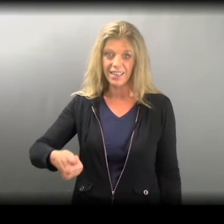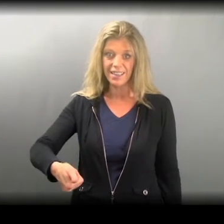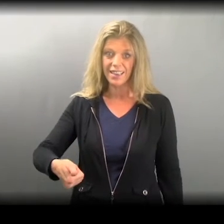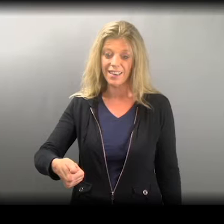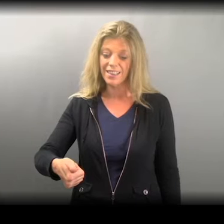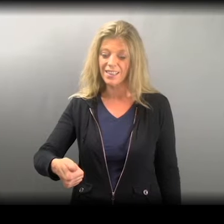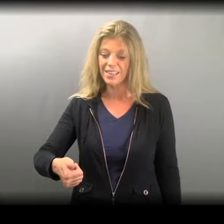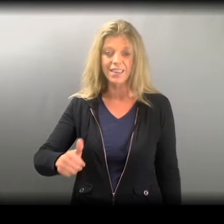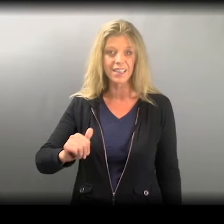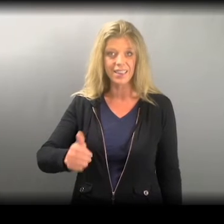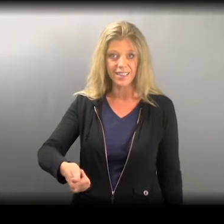the,